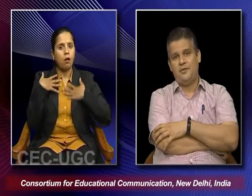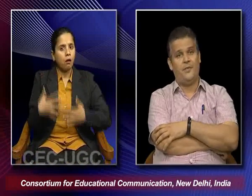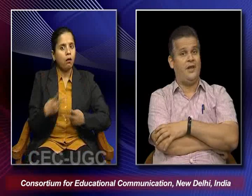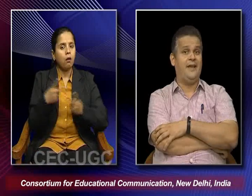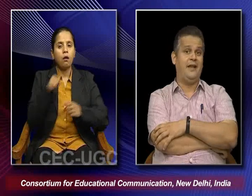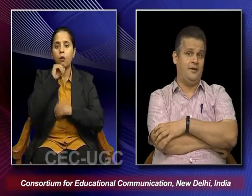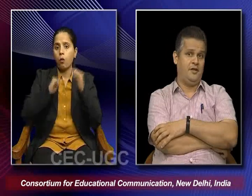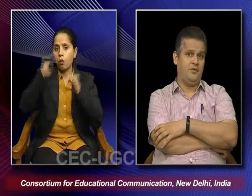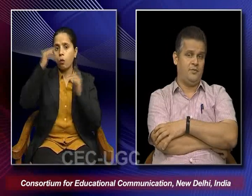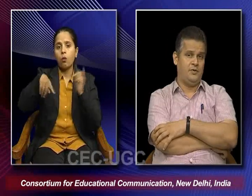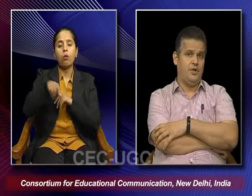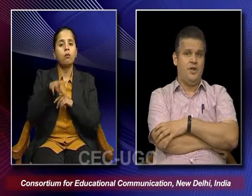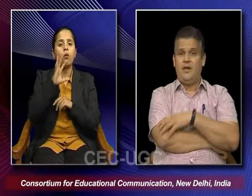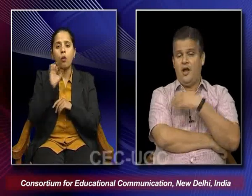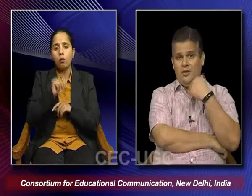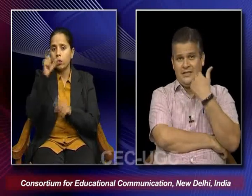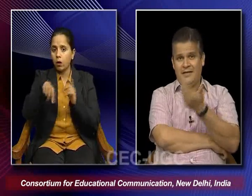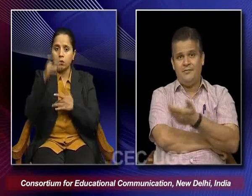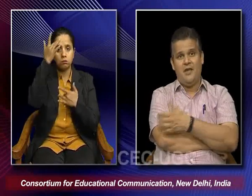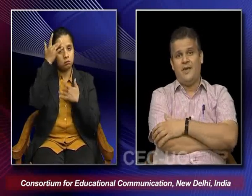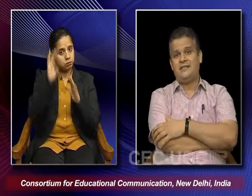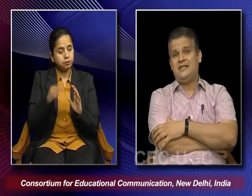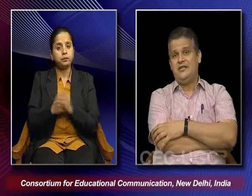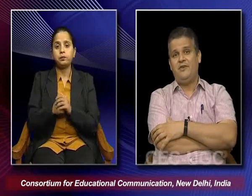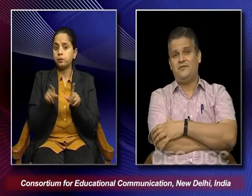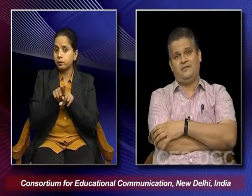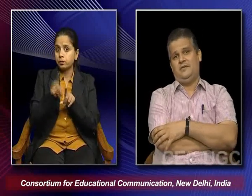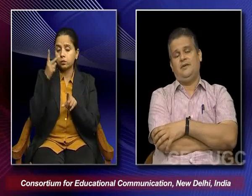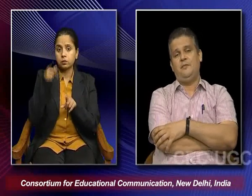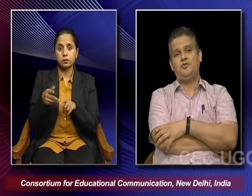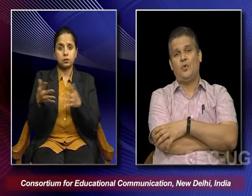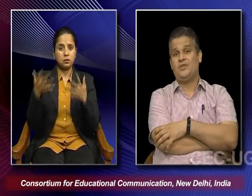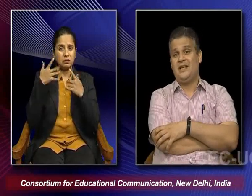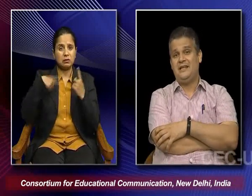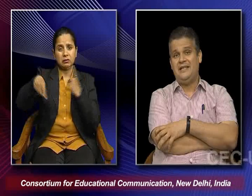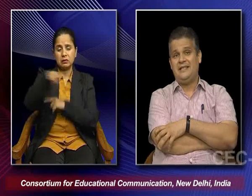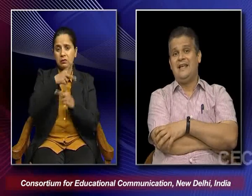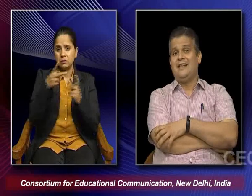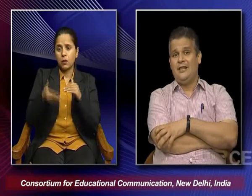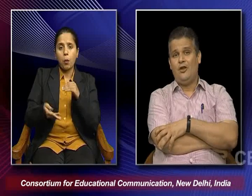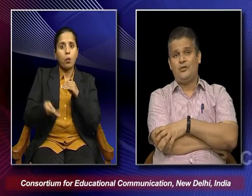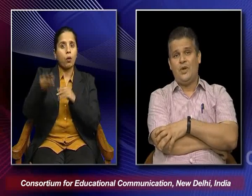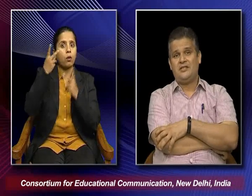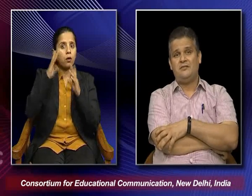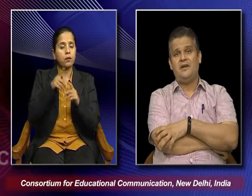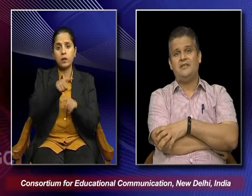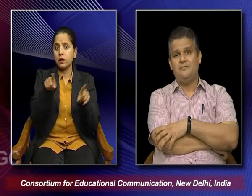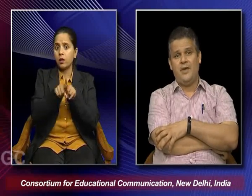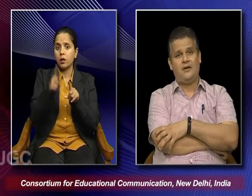adult people and elderly people. On the same time, as heat waves episodes are increasing, they also has